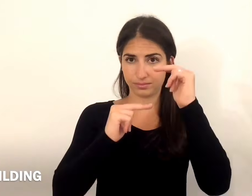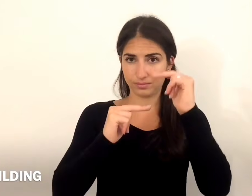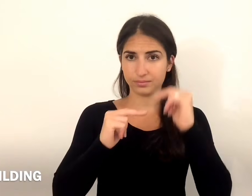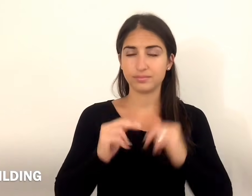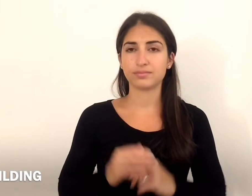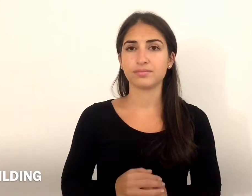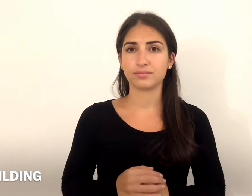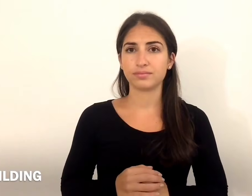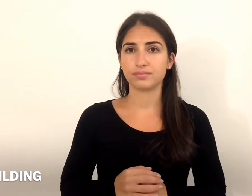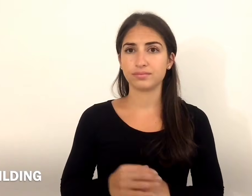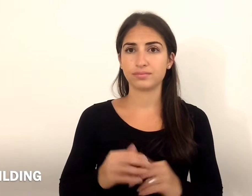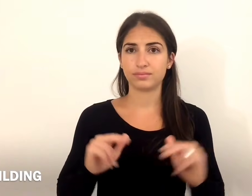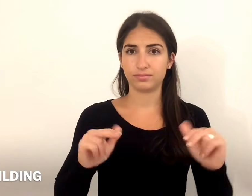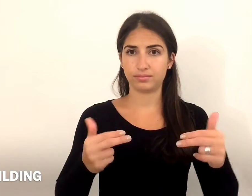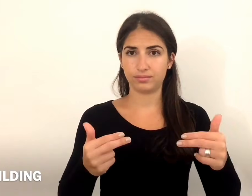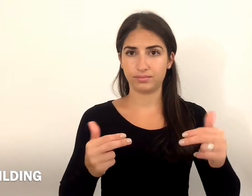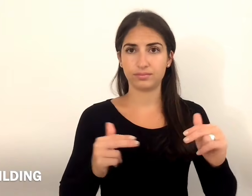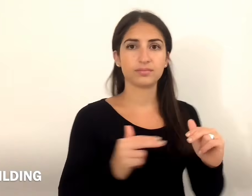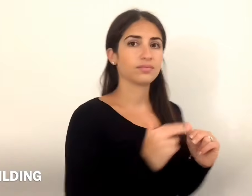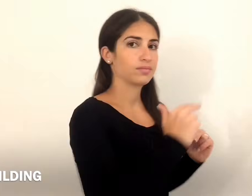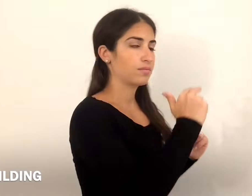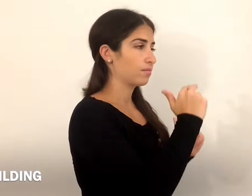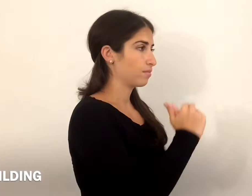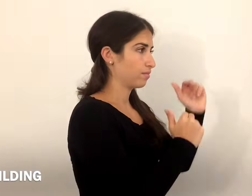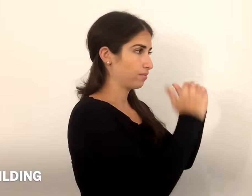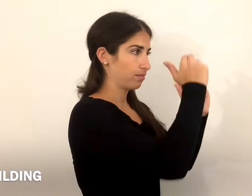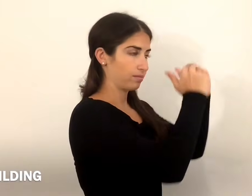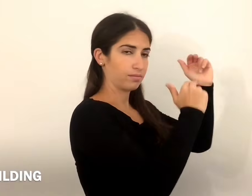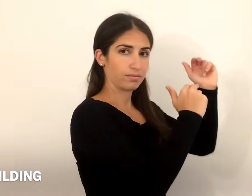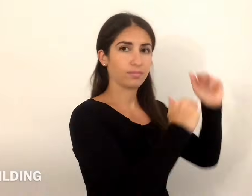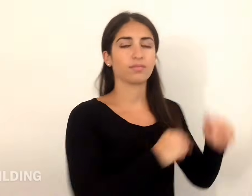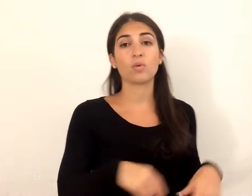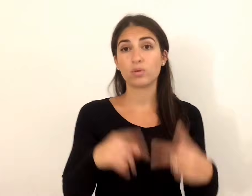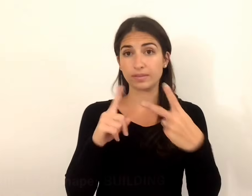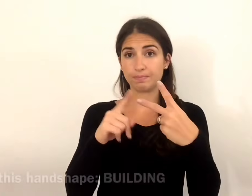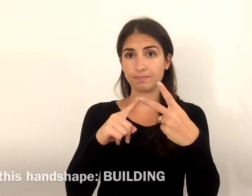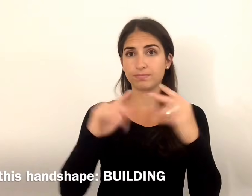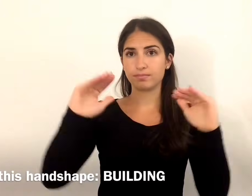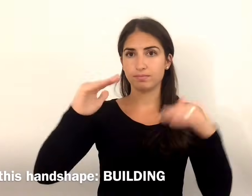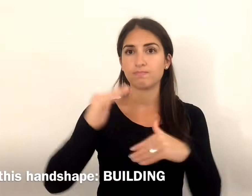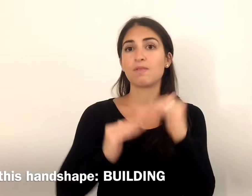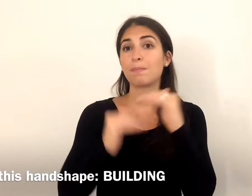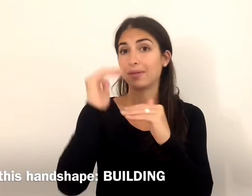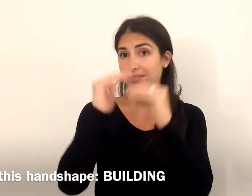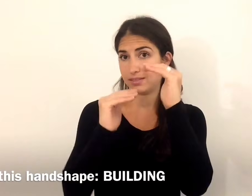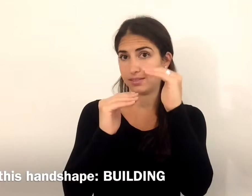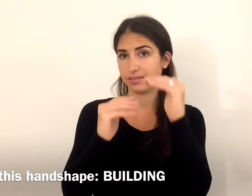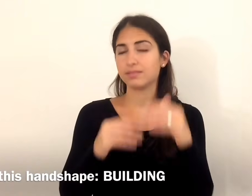Building. And here's this hand shape, building. You can also use a different hand shape, like